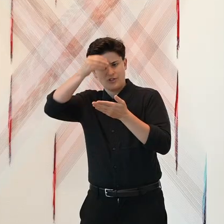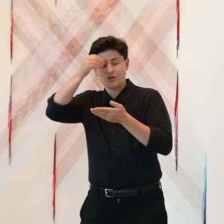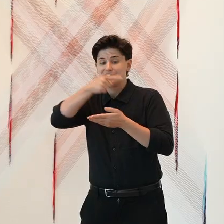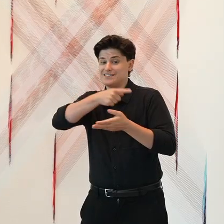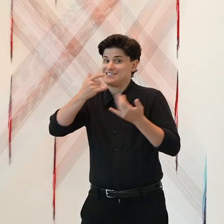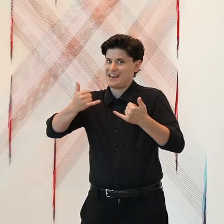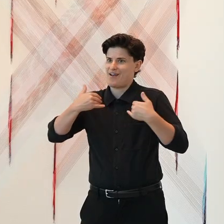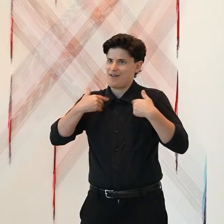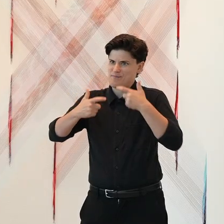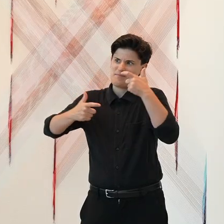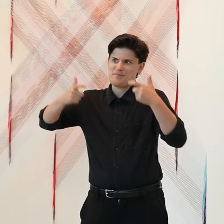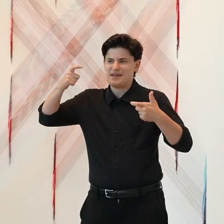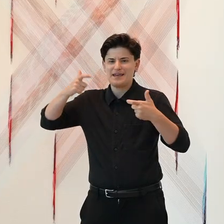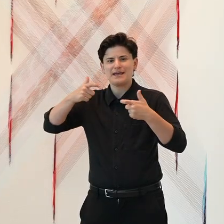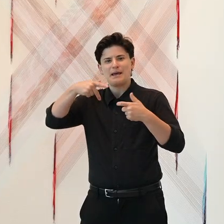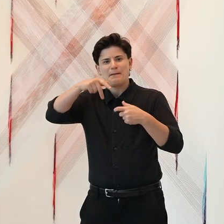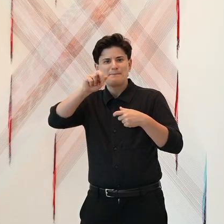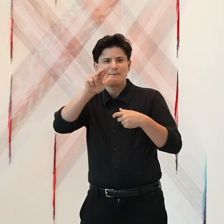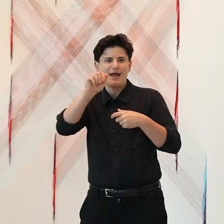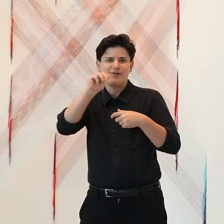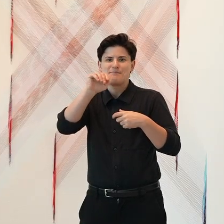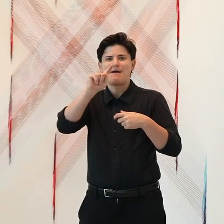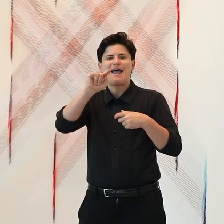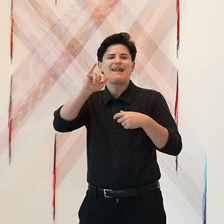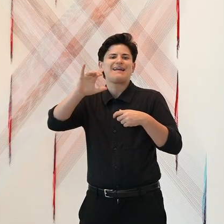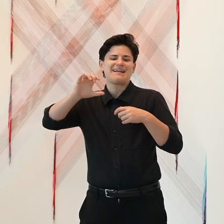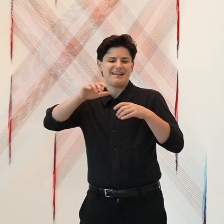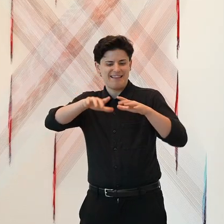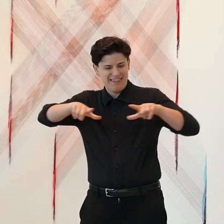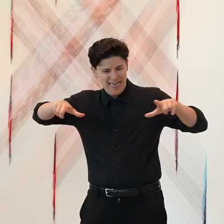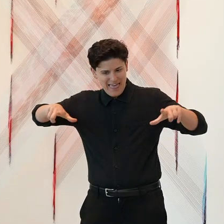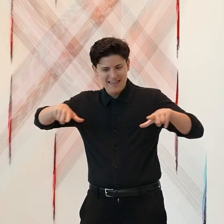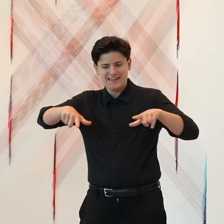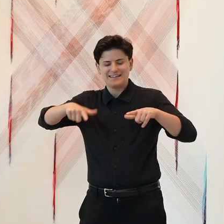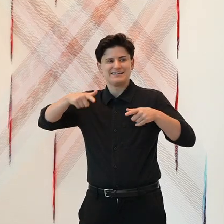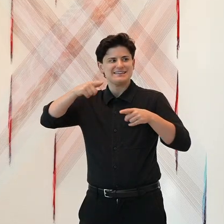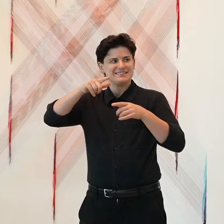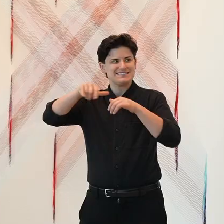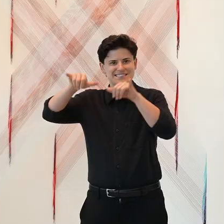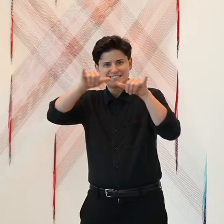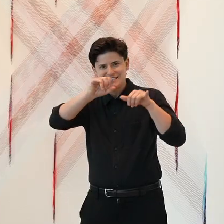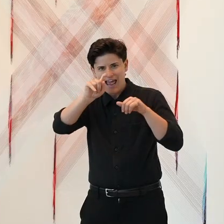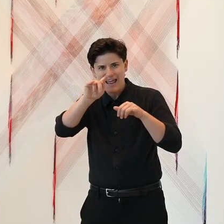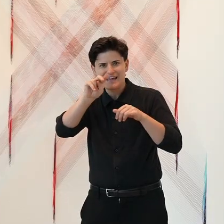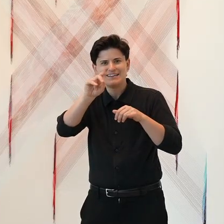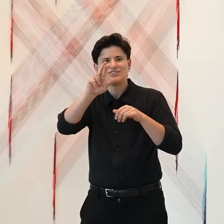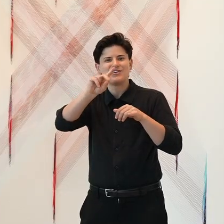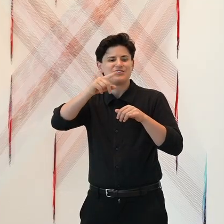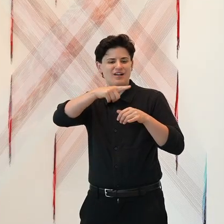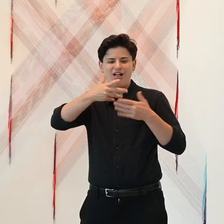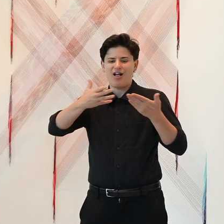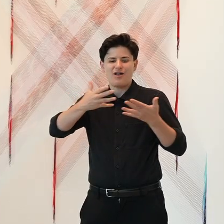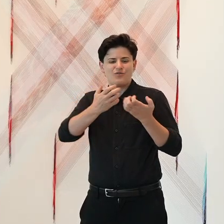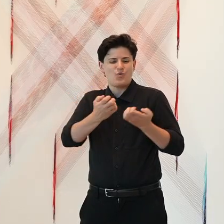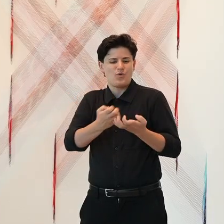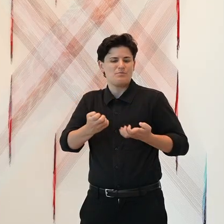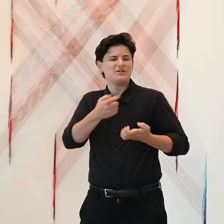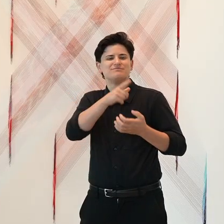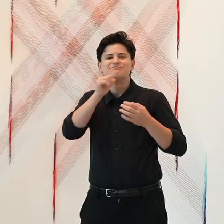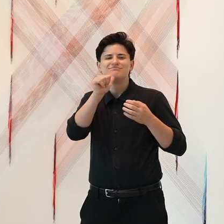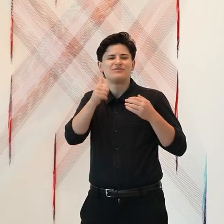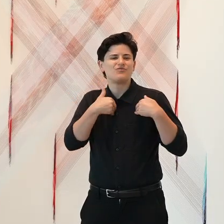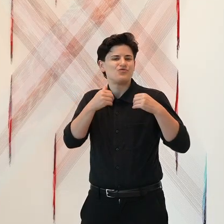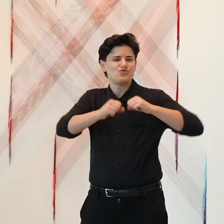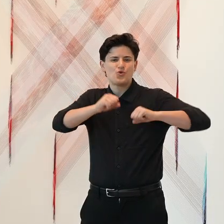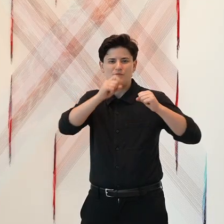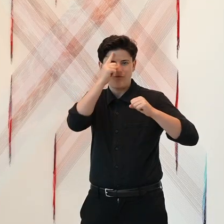and sanders and a bunch of equipment that she doesn't have room for, but it's all in her garage. And